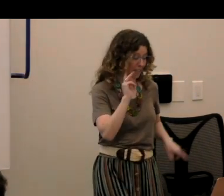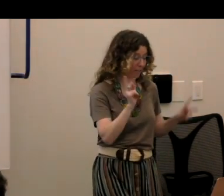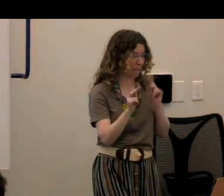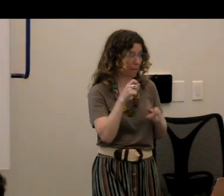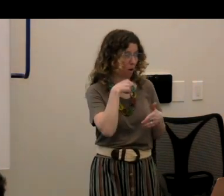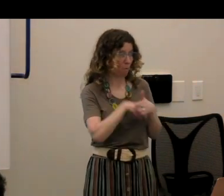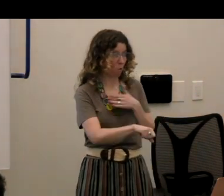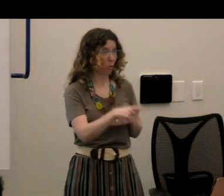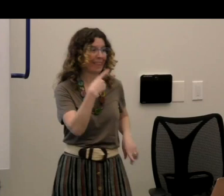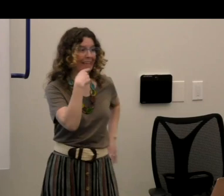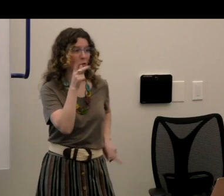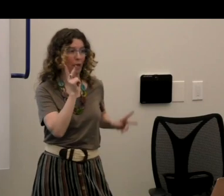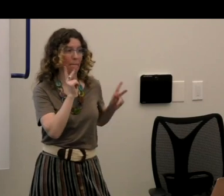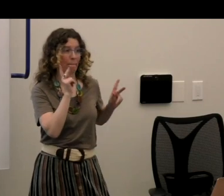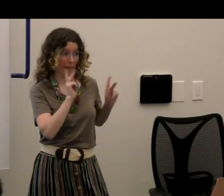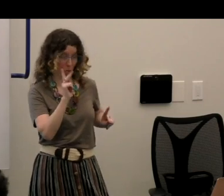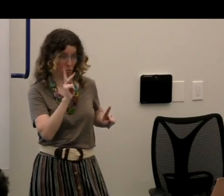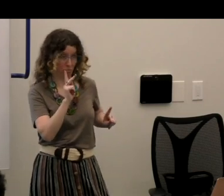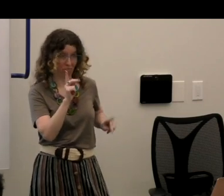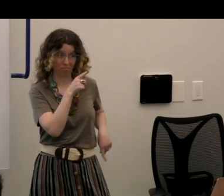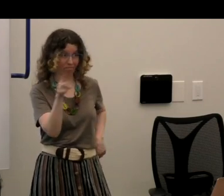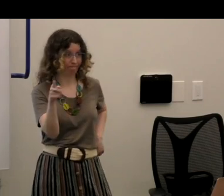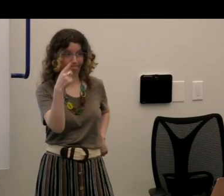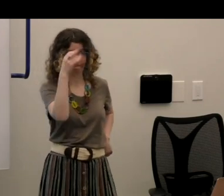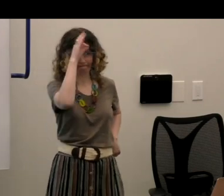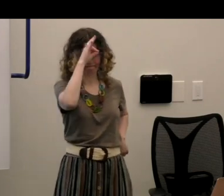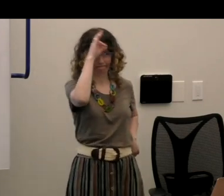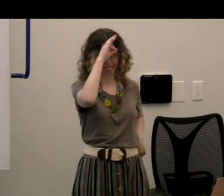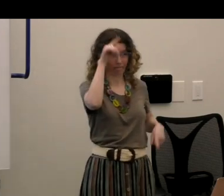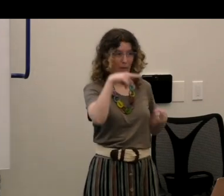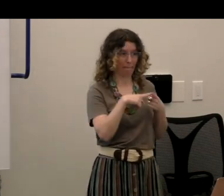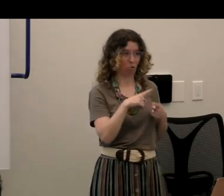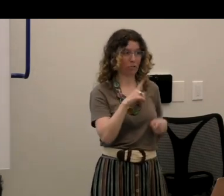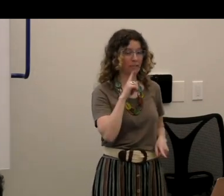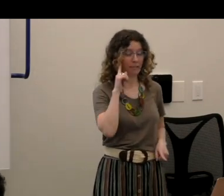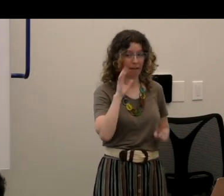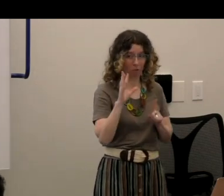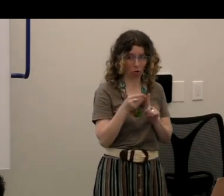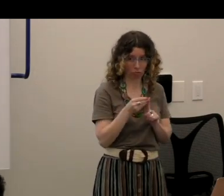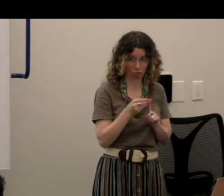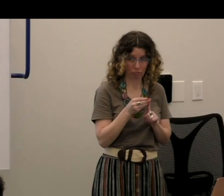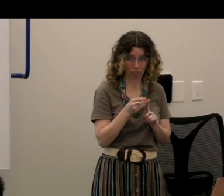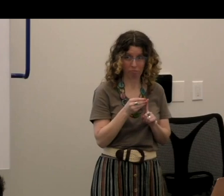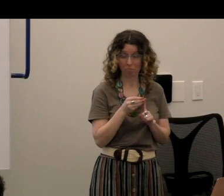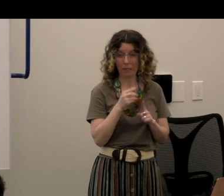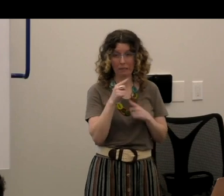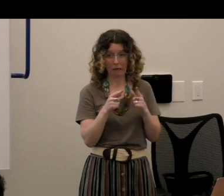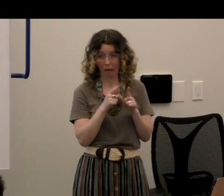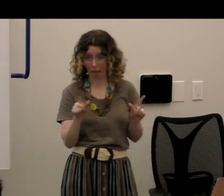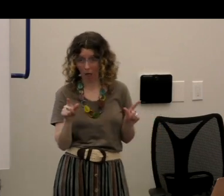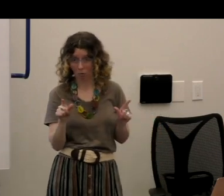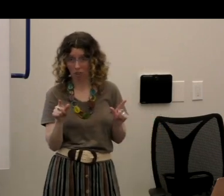90% of deaf individuals are born into hearing families. Oftentimes, they're clueless about the deaf culture